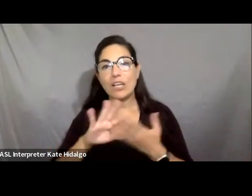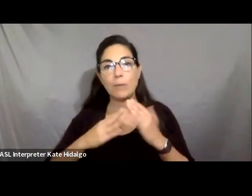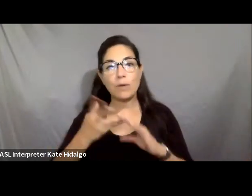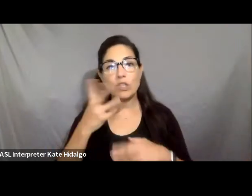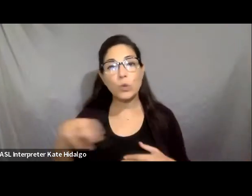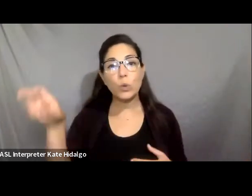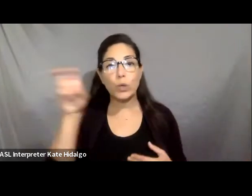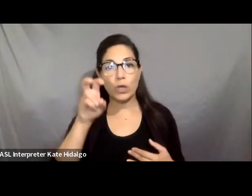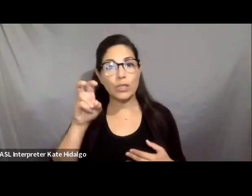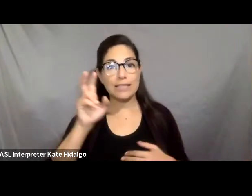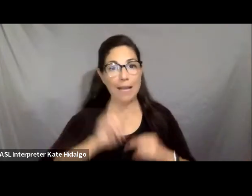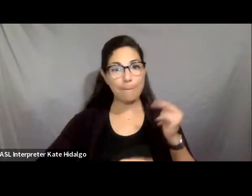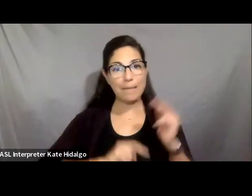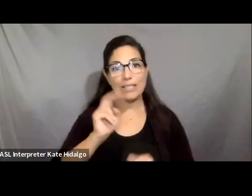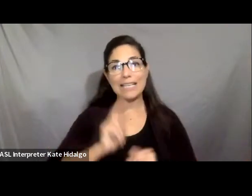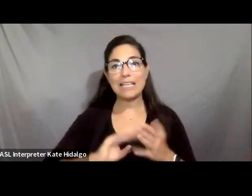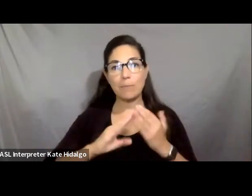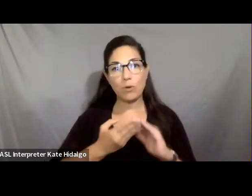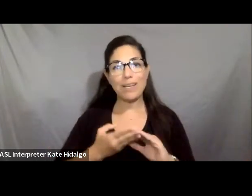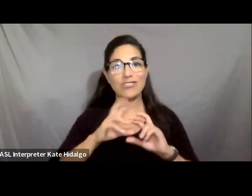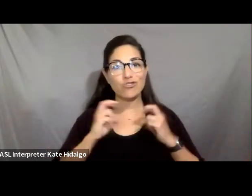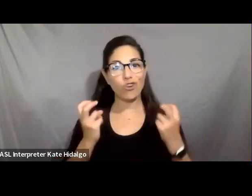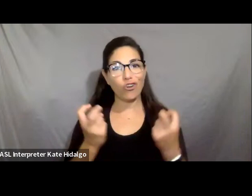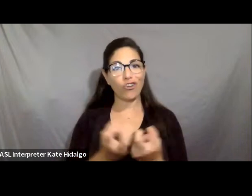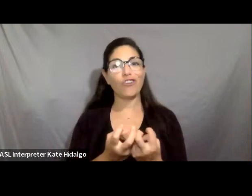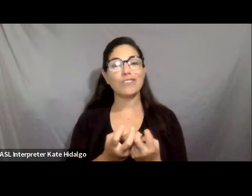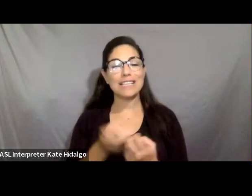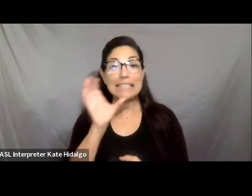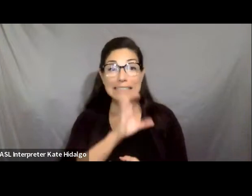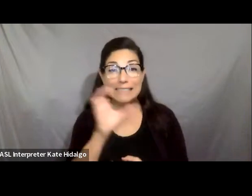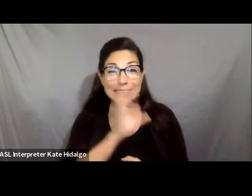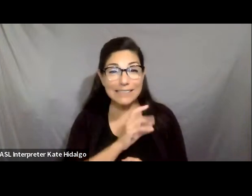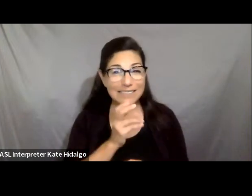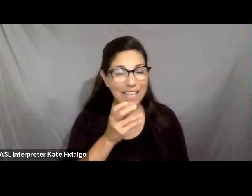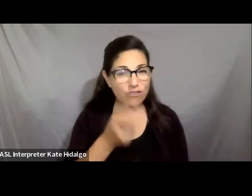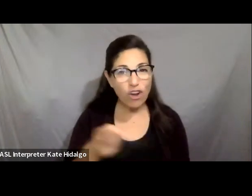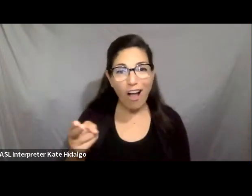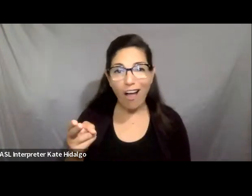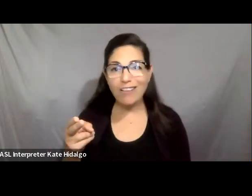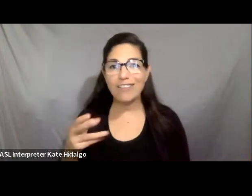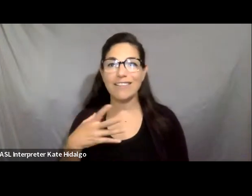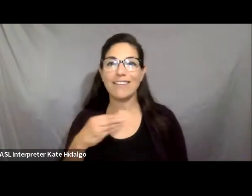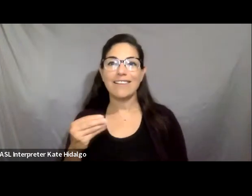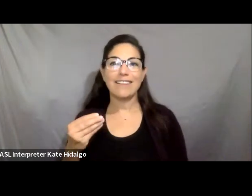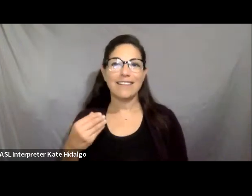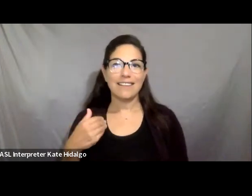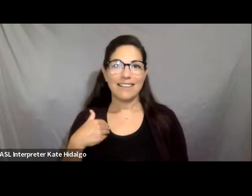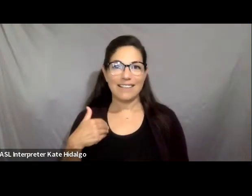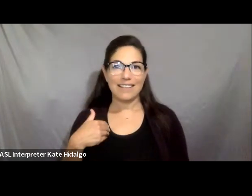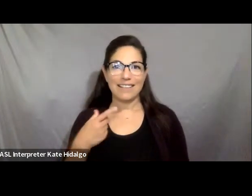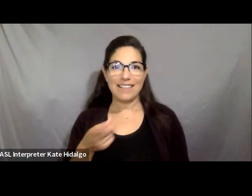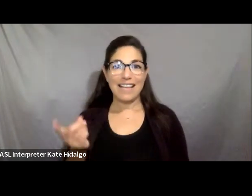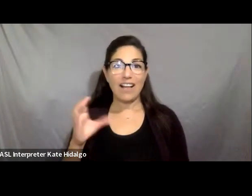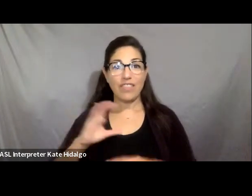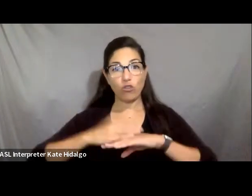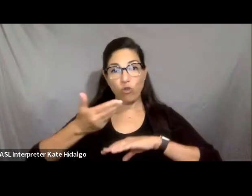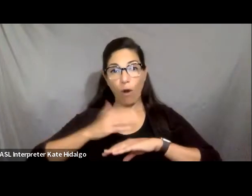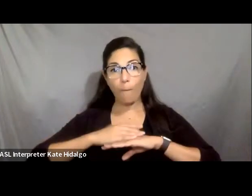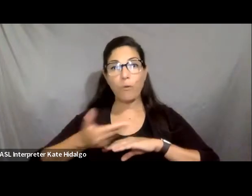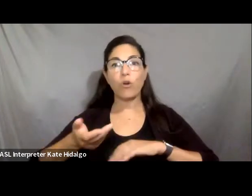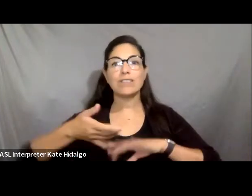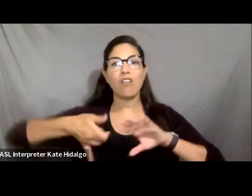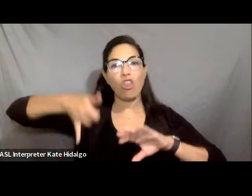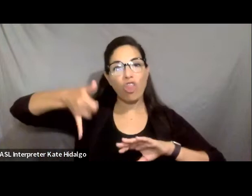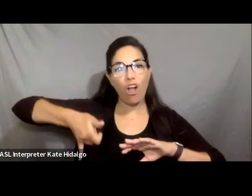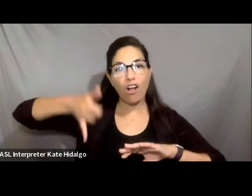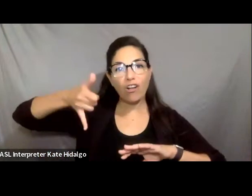did community building circles, a scavenger hunt, and then they got their Chromebooks, their lockers, their